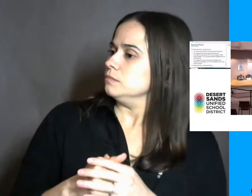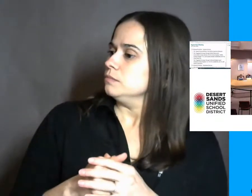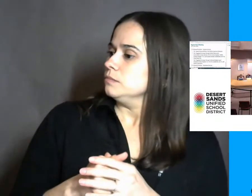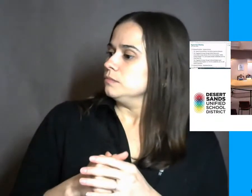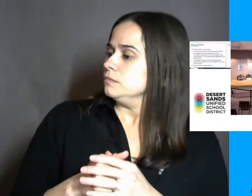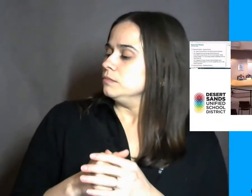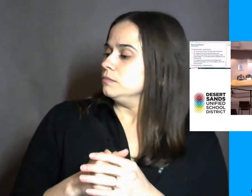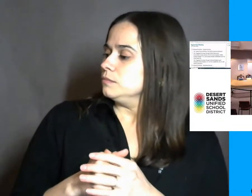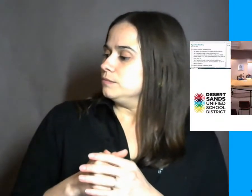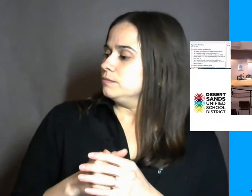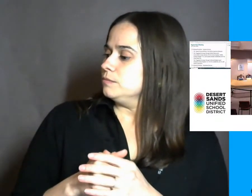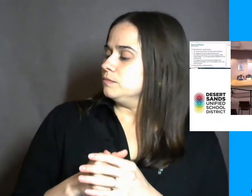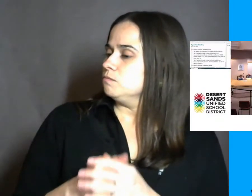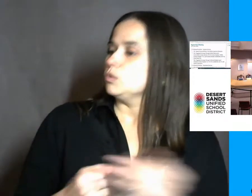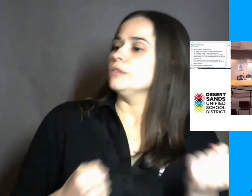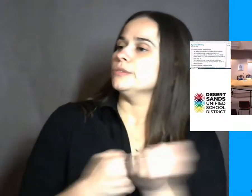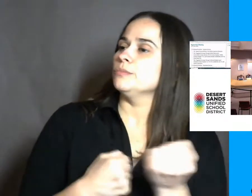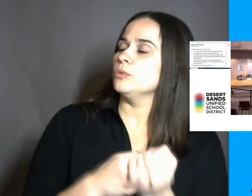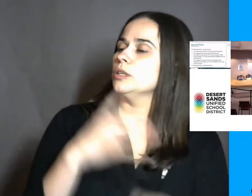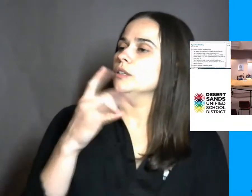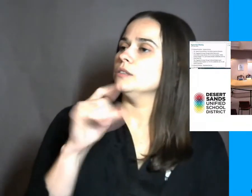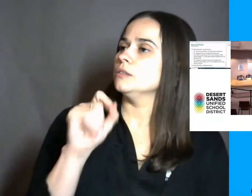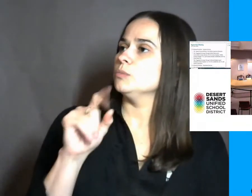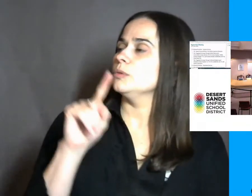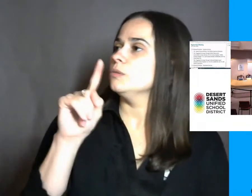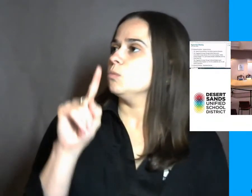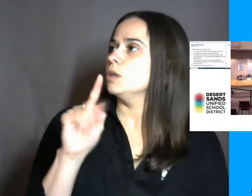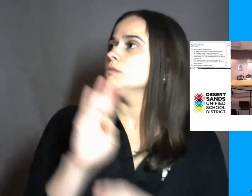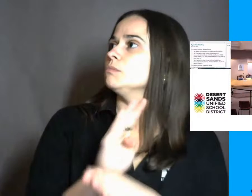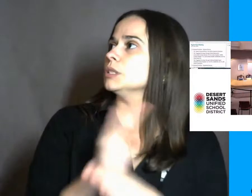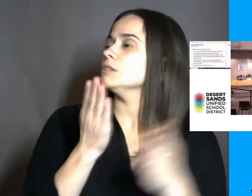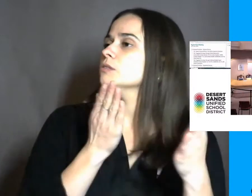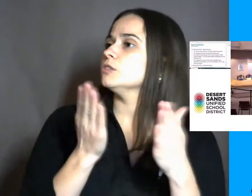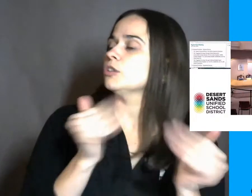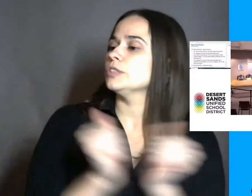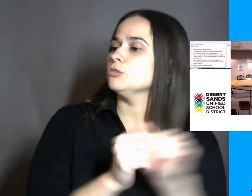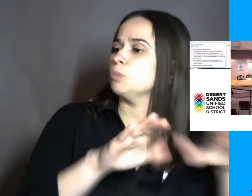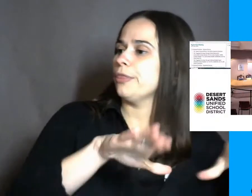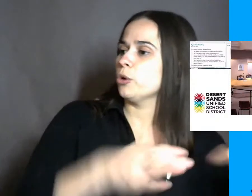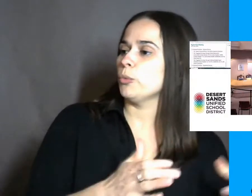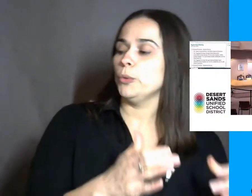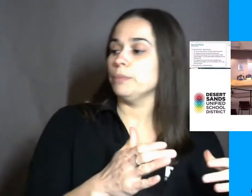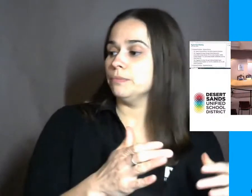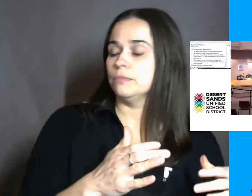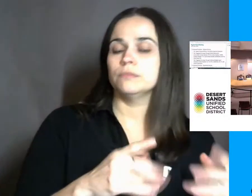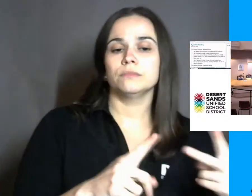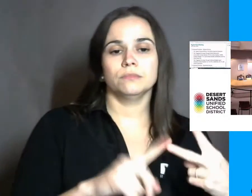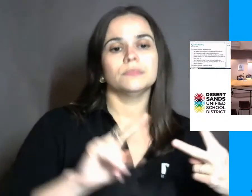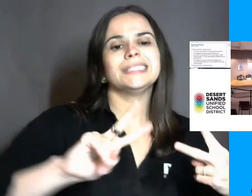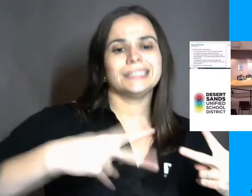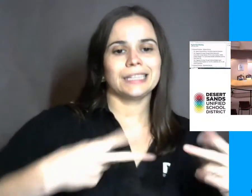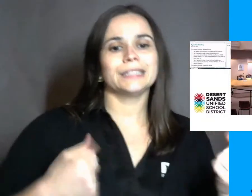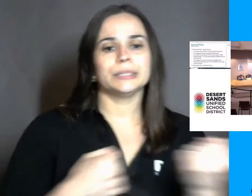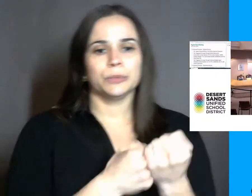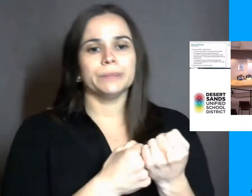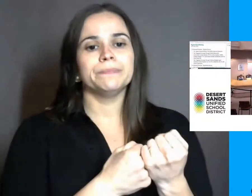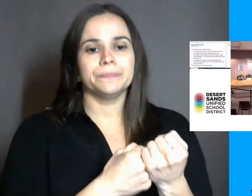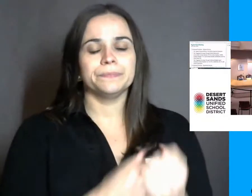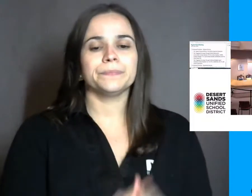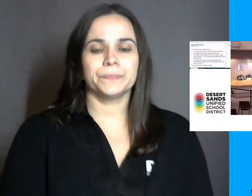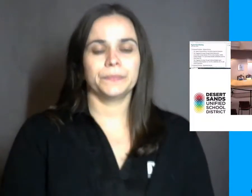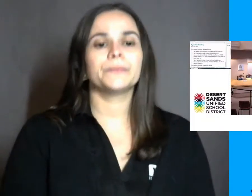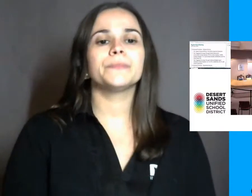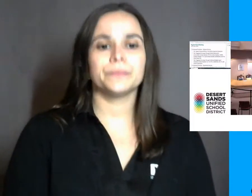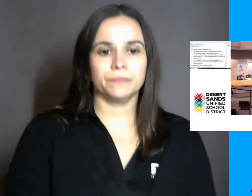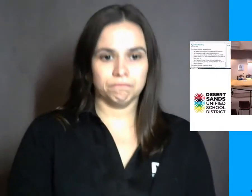business services 18.1 to 18.3 as a group. There's a second. Barbara seconds it. OK, It has